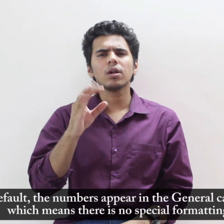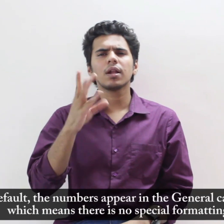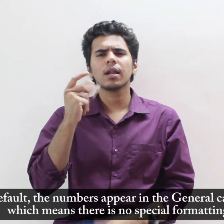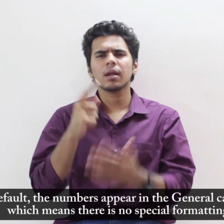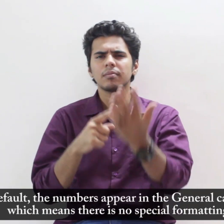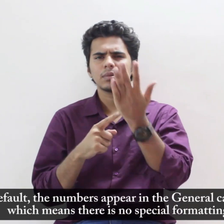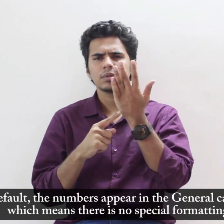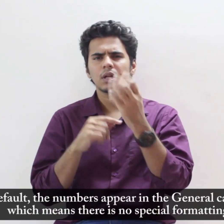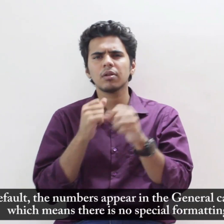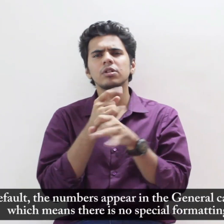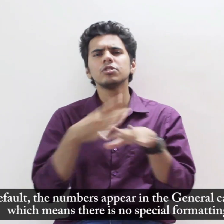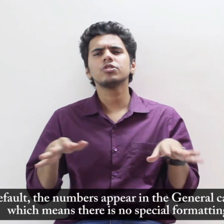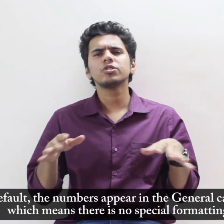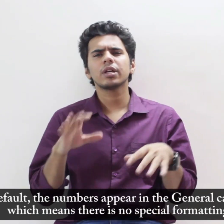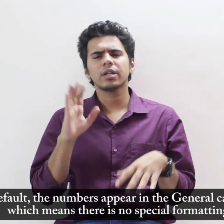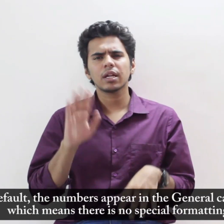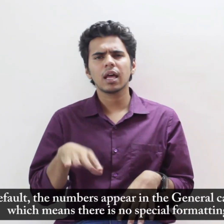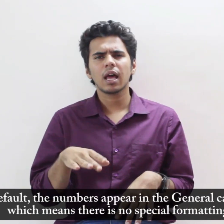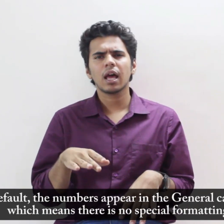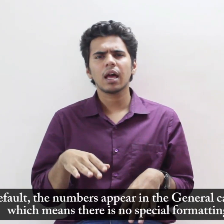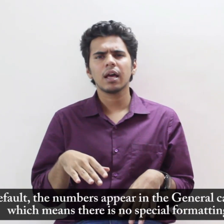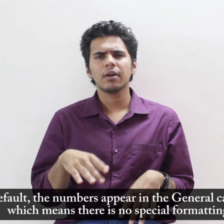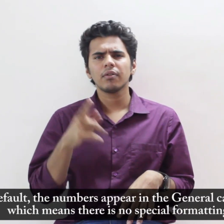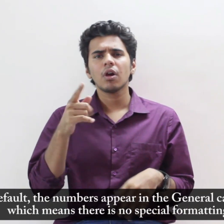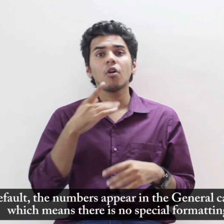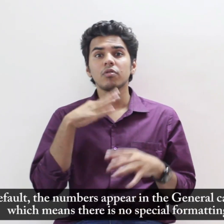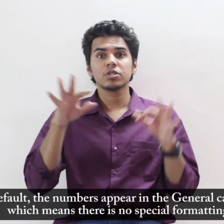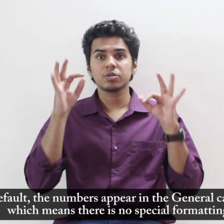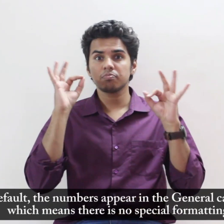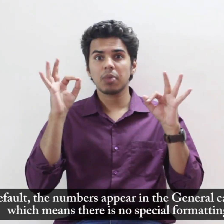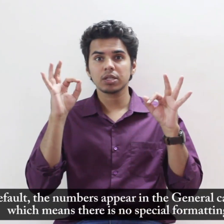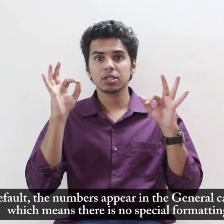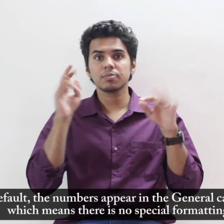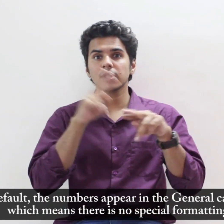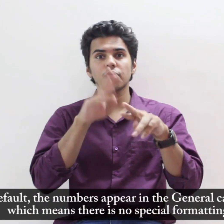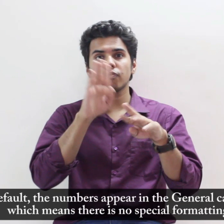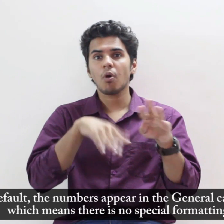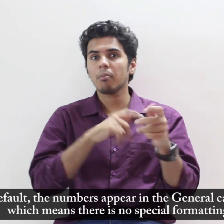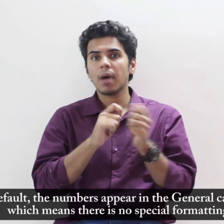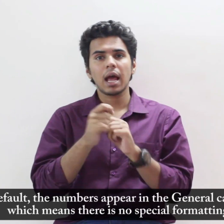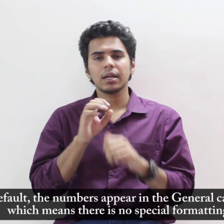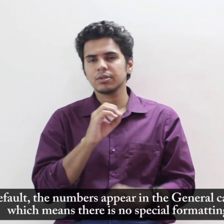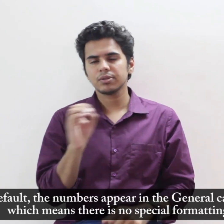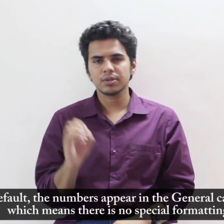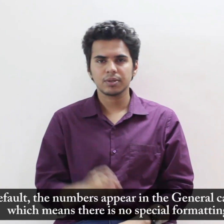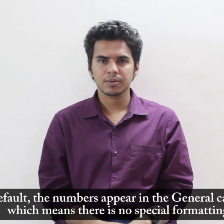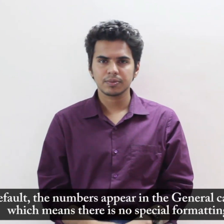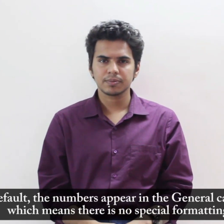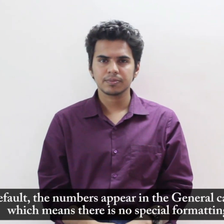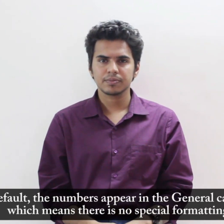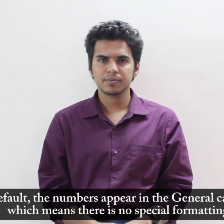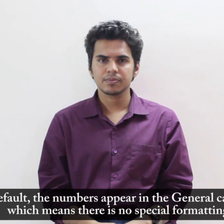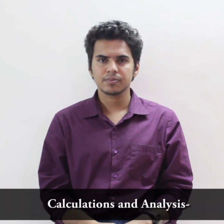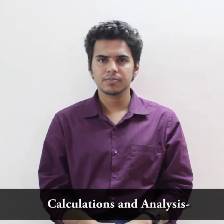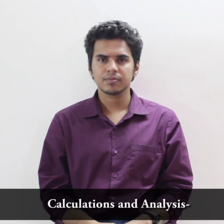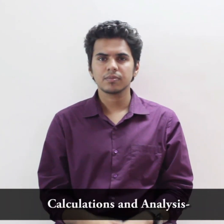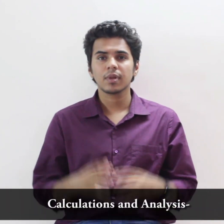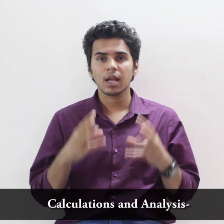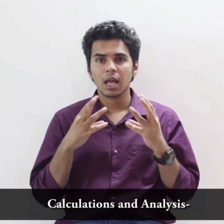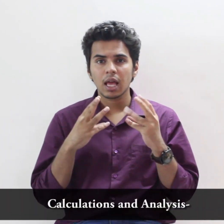By default, the numbers appear in general category, which means that there is no special formatting. Calculations